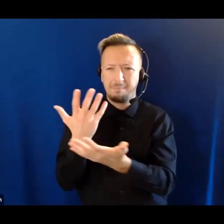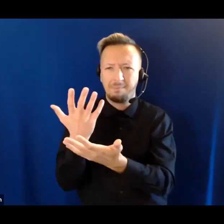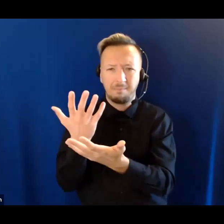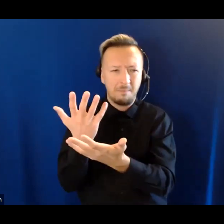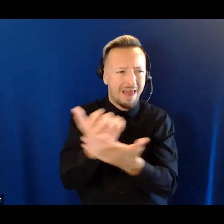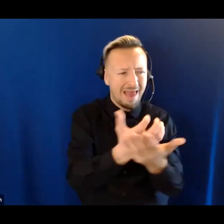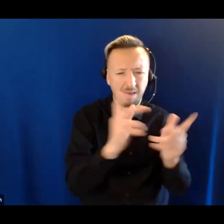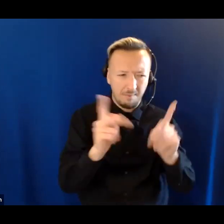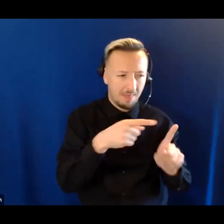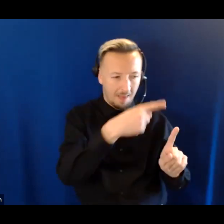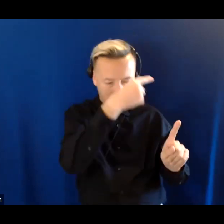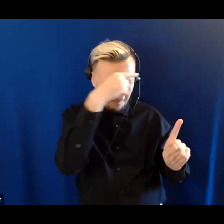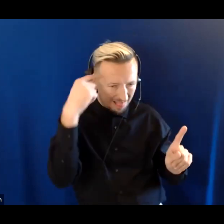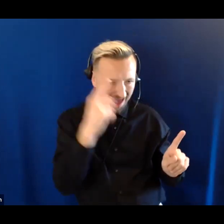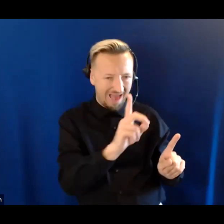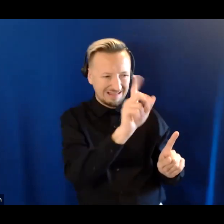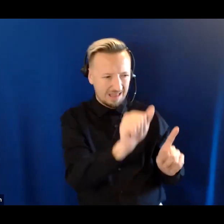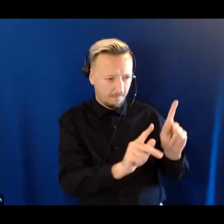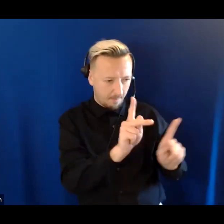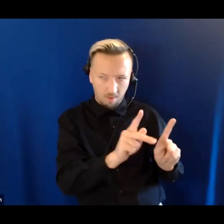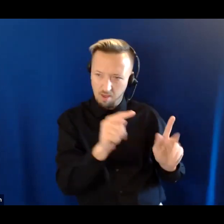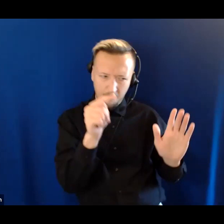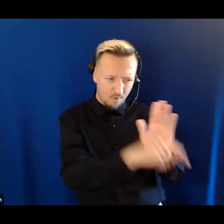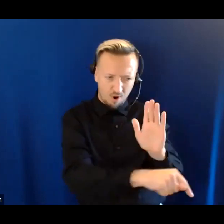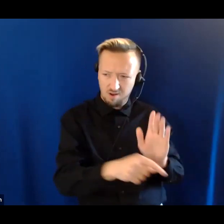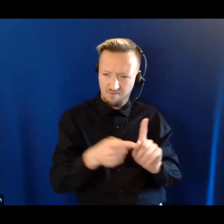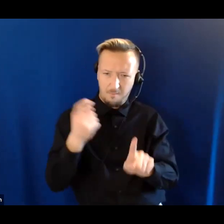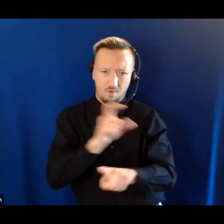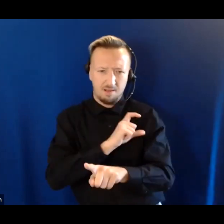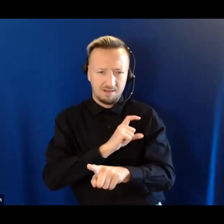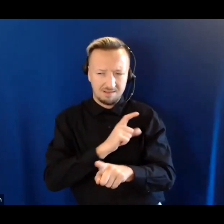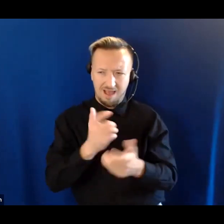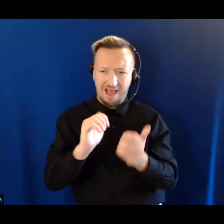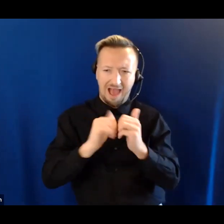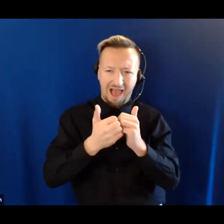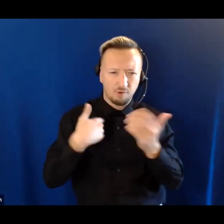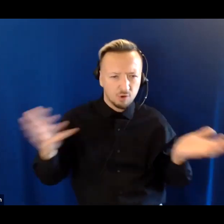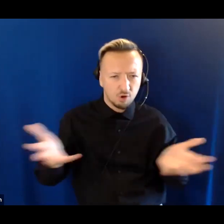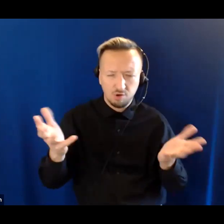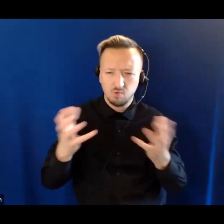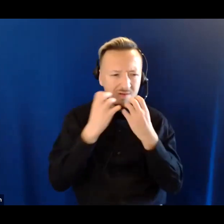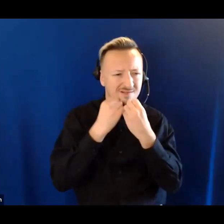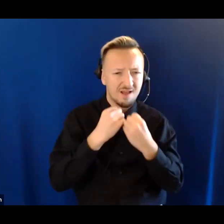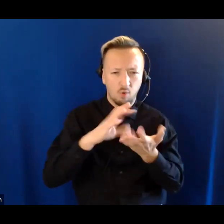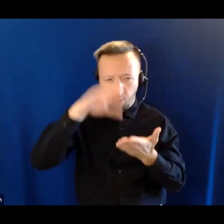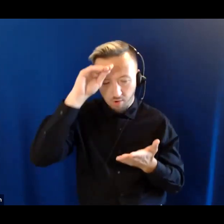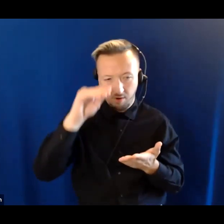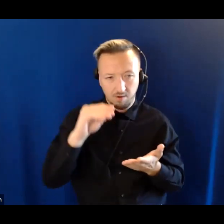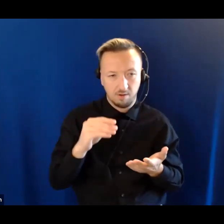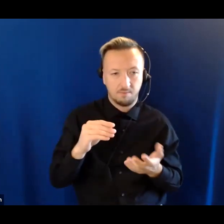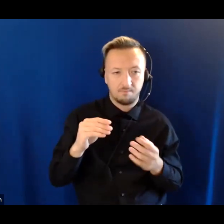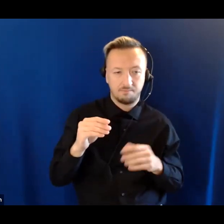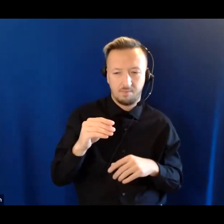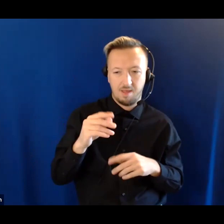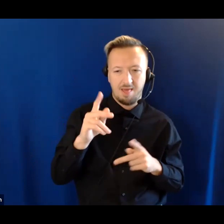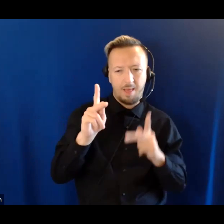Black disabled people being murdered by the police, and engaging in arguments and discussions as if the police don't routinely